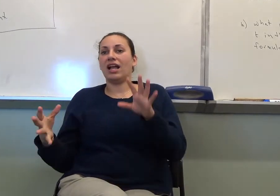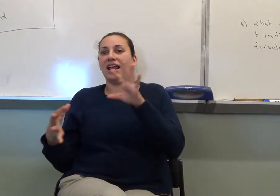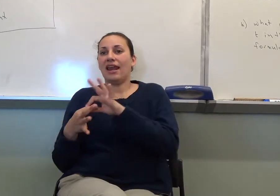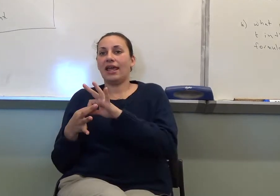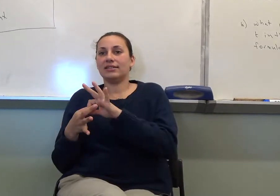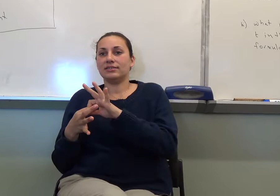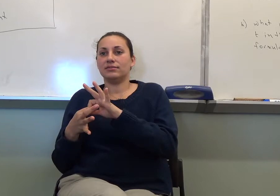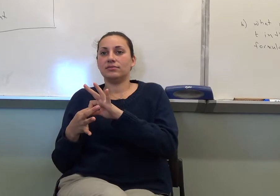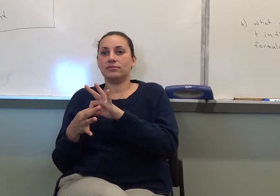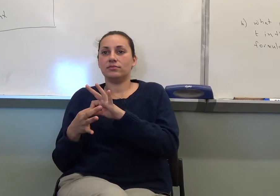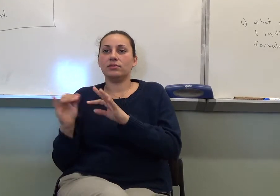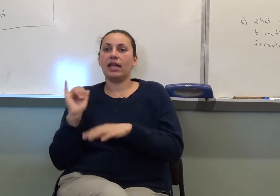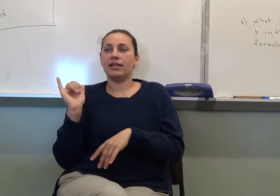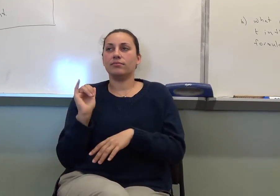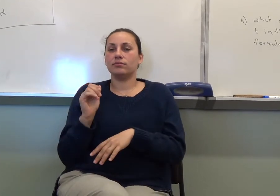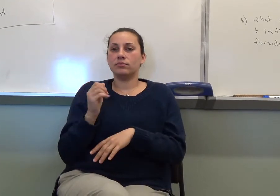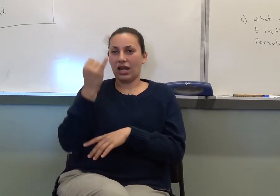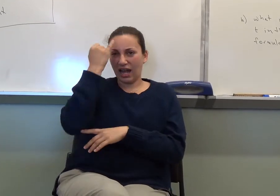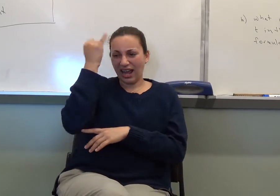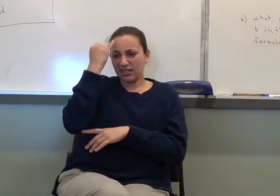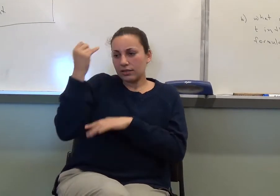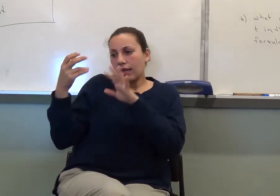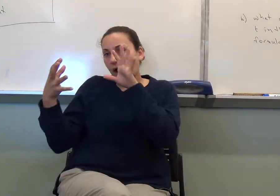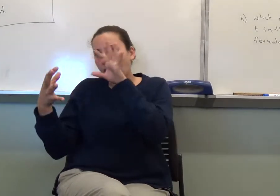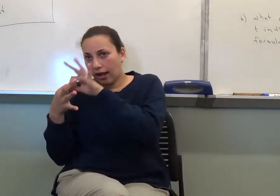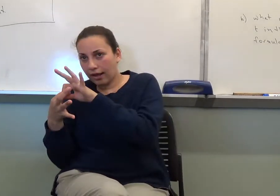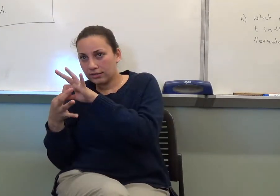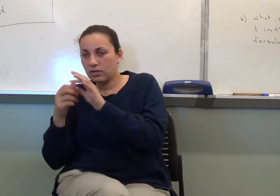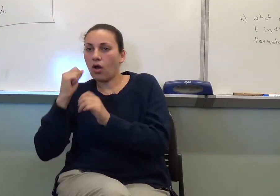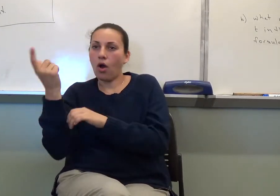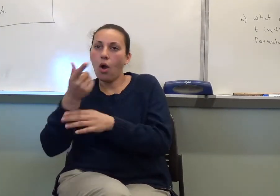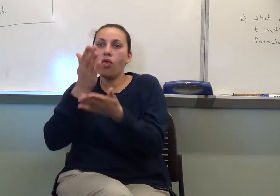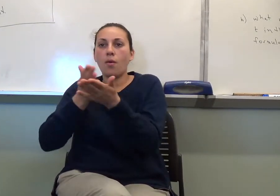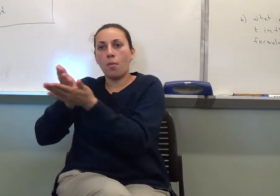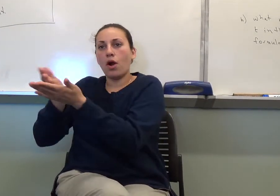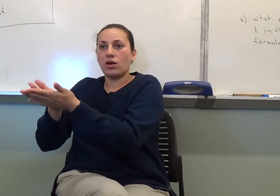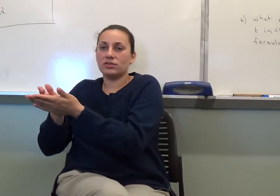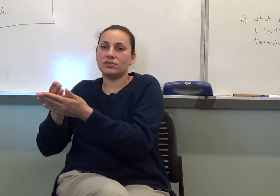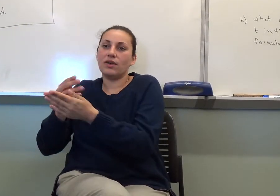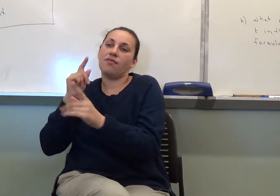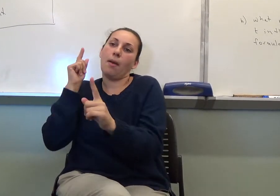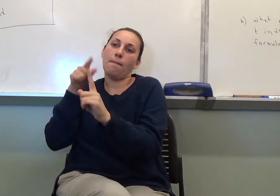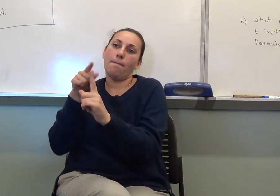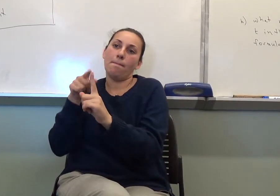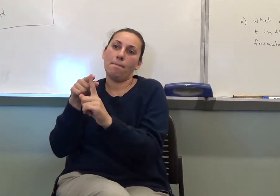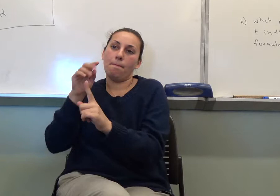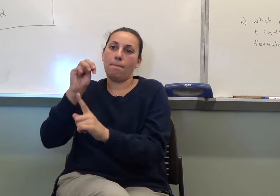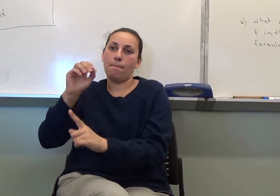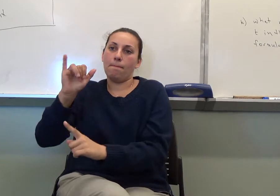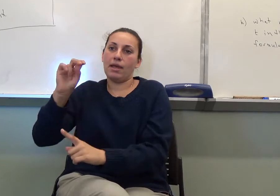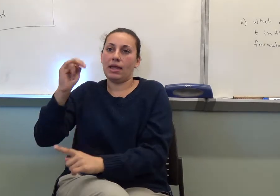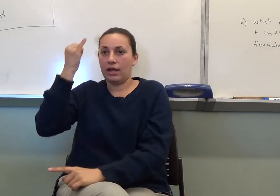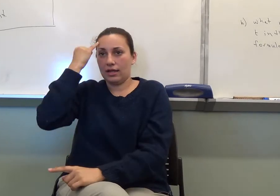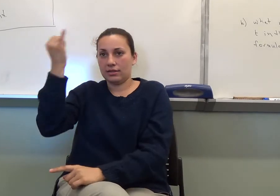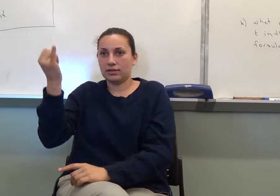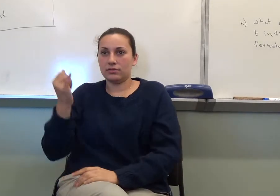make sure that we understood both of the pieces there. So what number is used for R in the simple interest